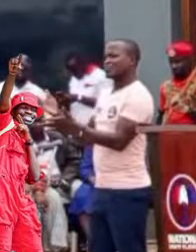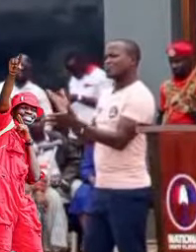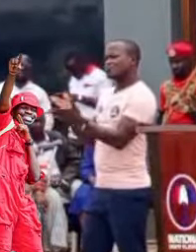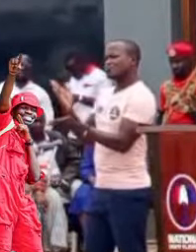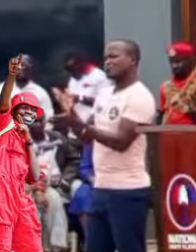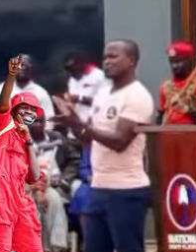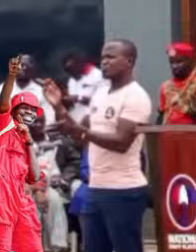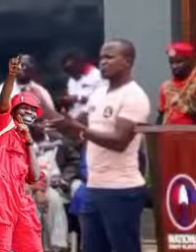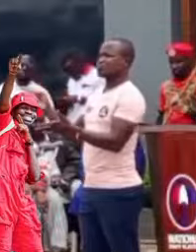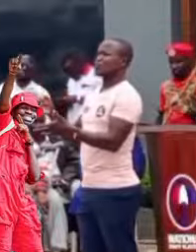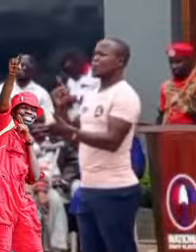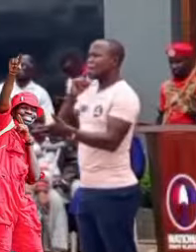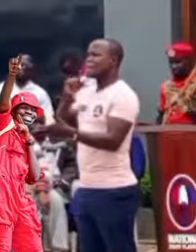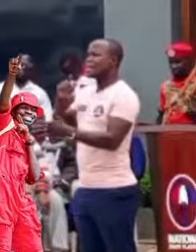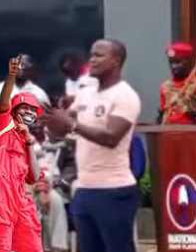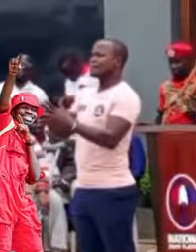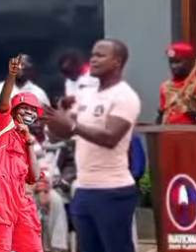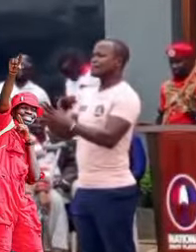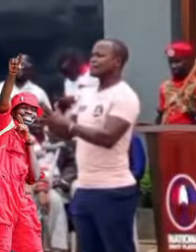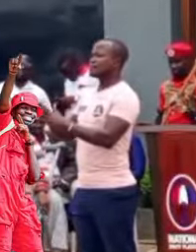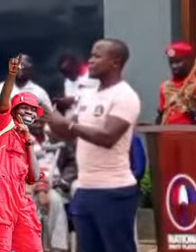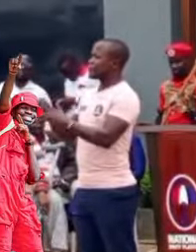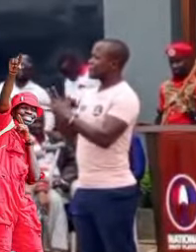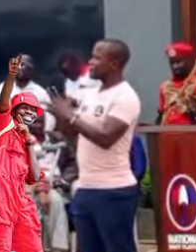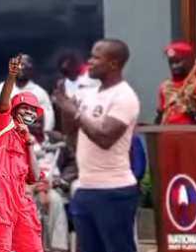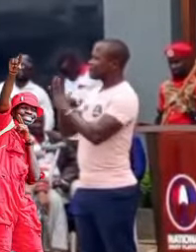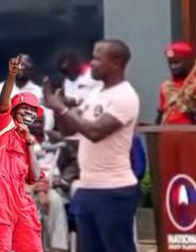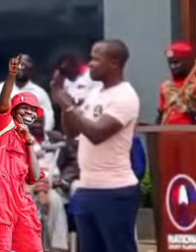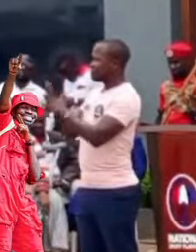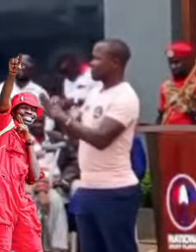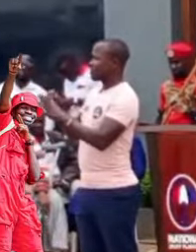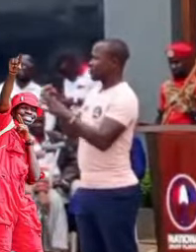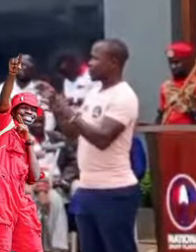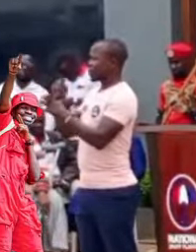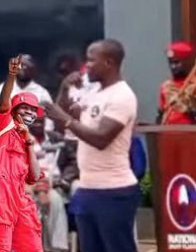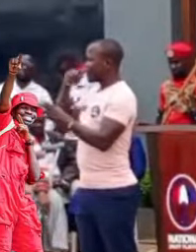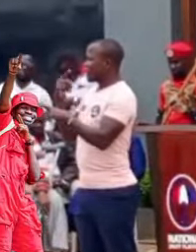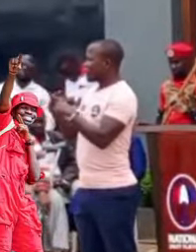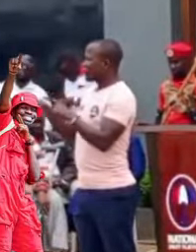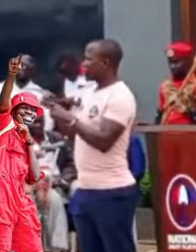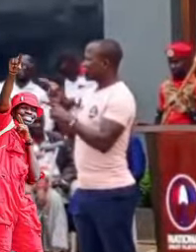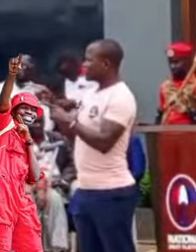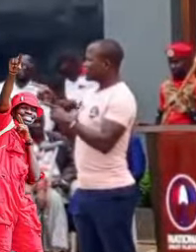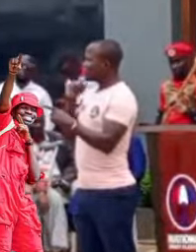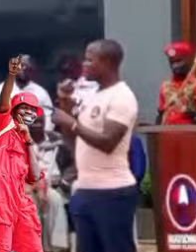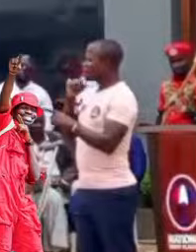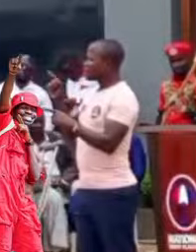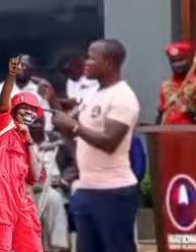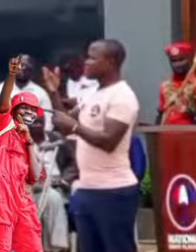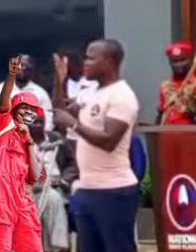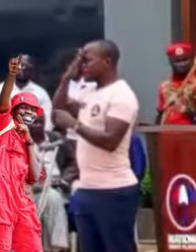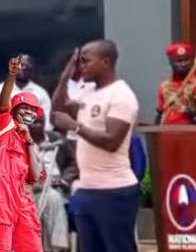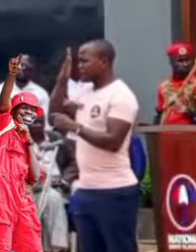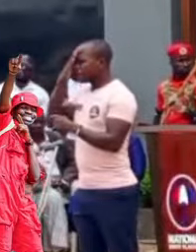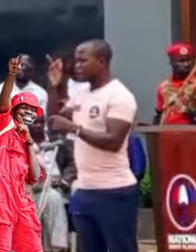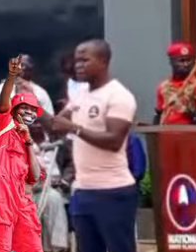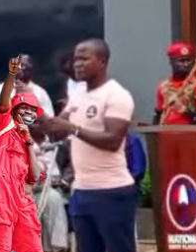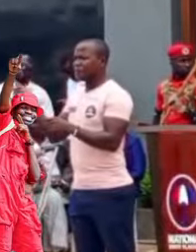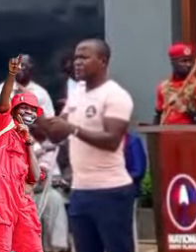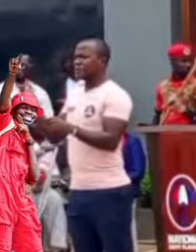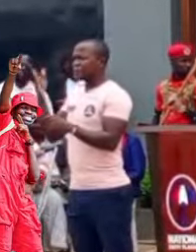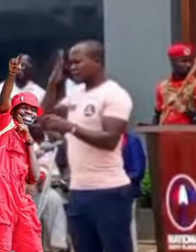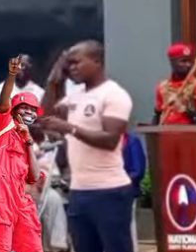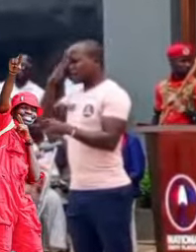Oka elubongo ya sumera nyaba sajabu. Na yoyo yo Umar Magala. Yomoku basajaba silamu bimanyi